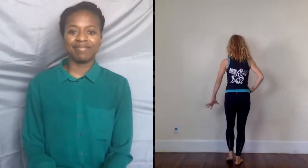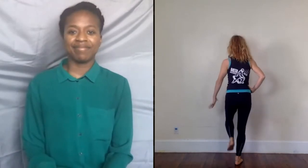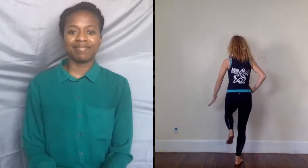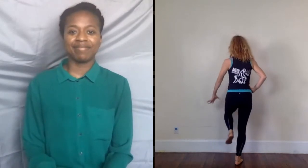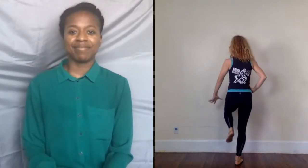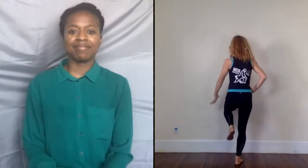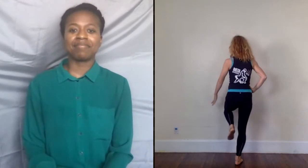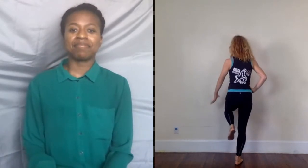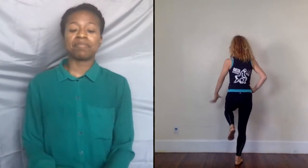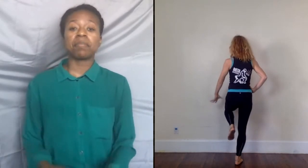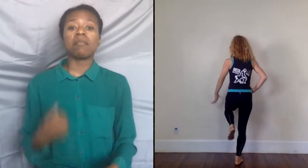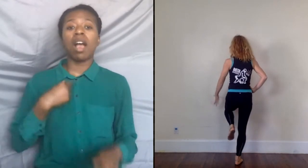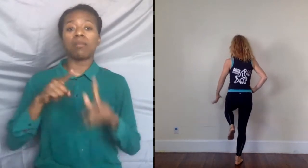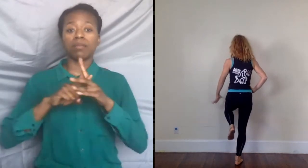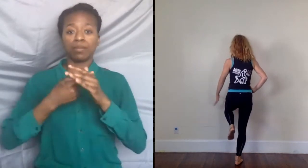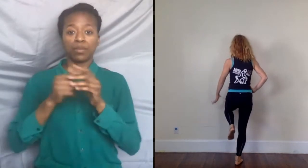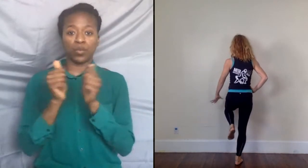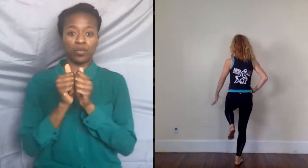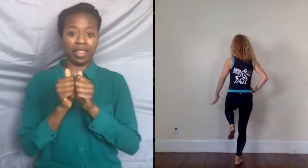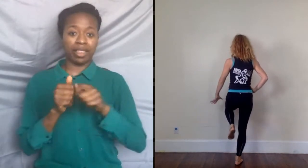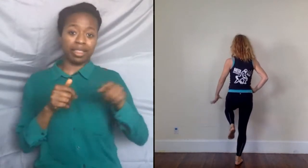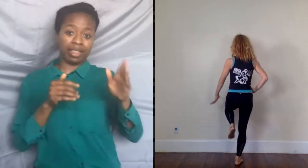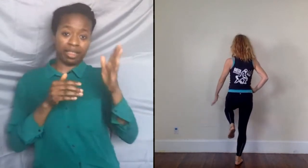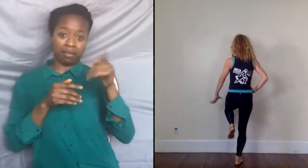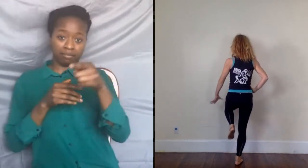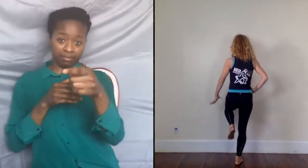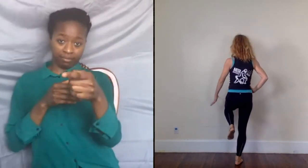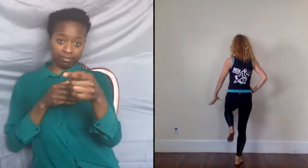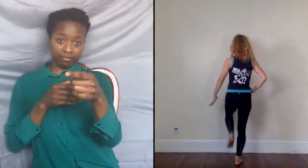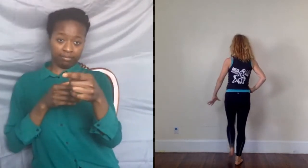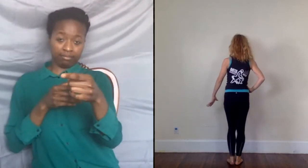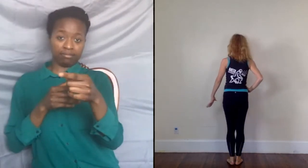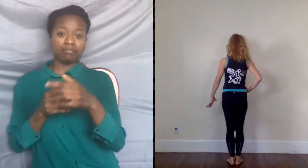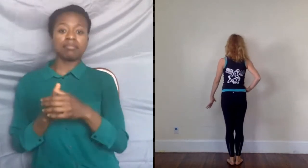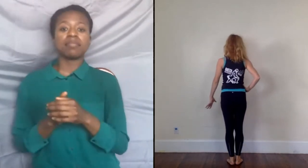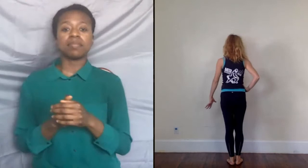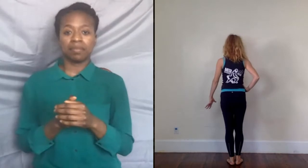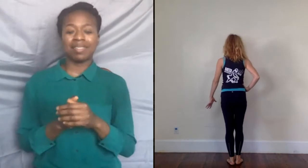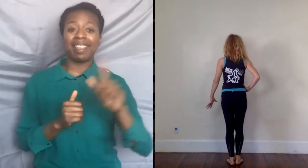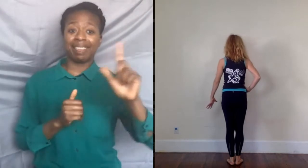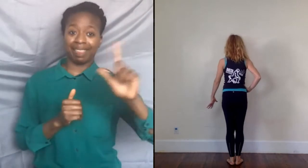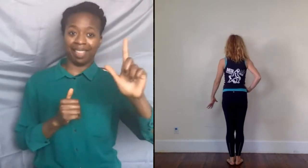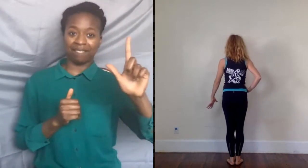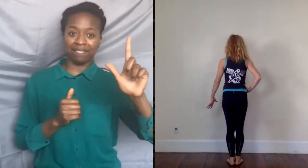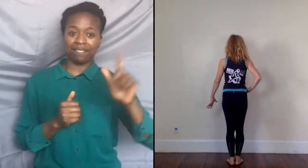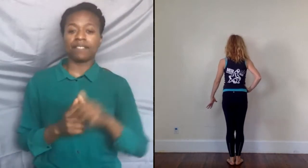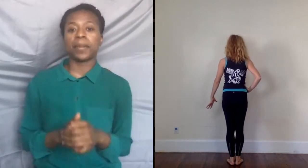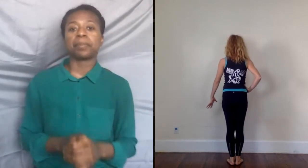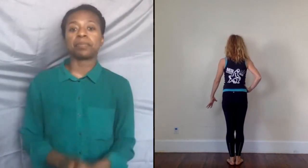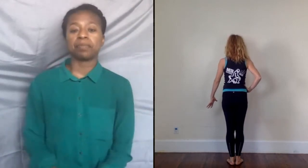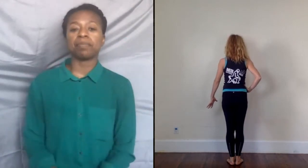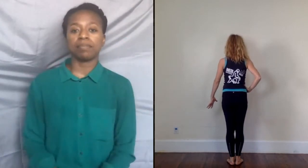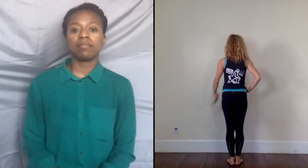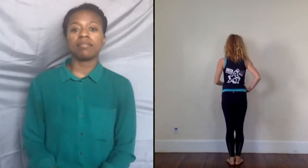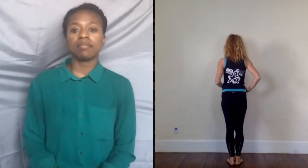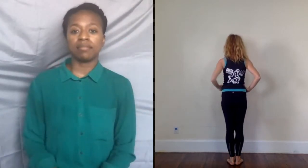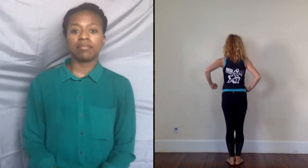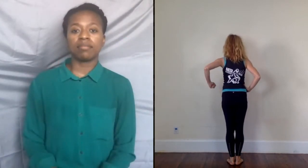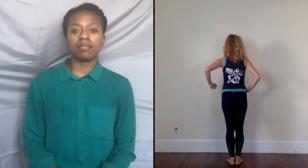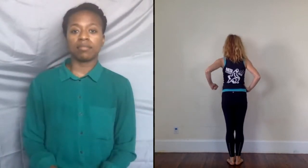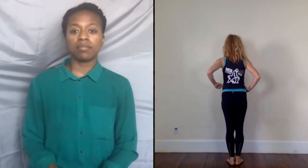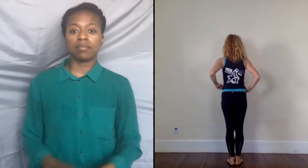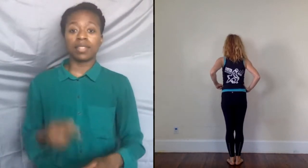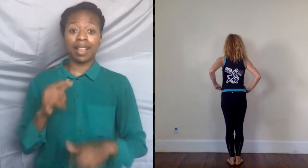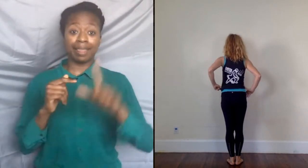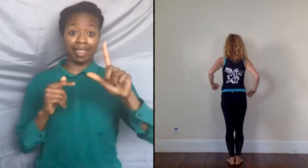I'm going to start over here on this side. Okay, for me it's my left. Here we go. And that's the arm that's